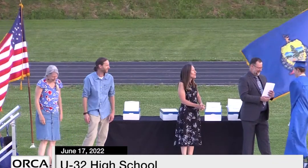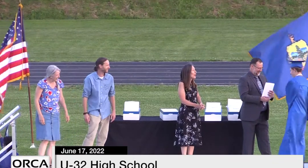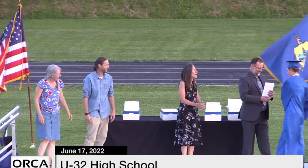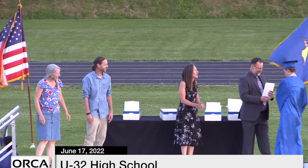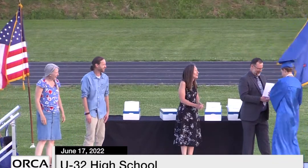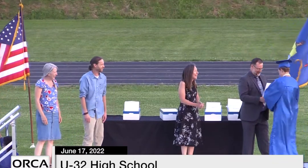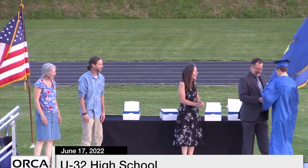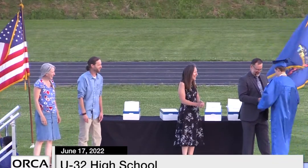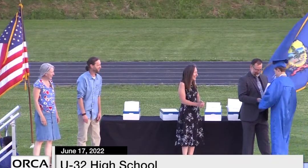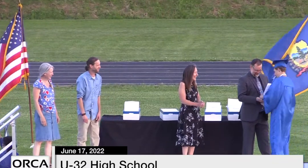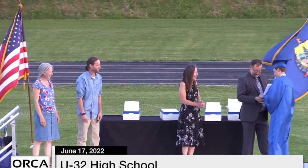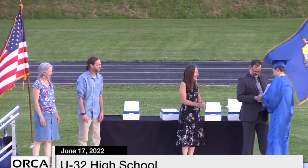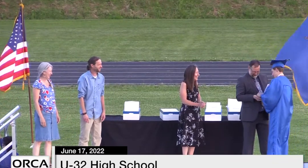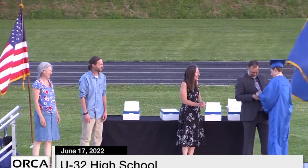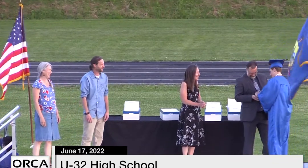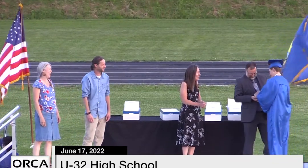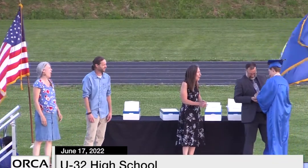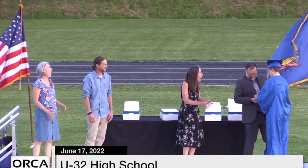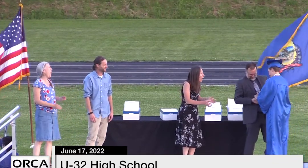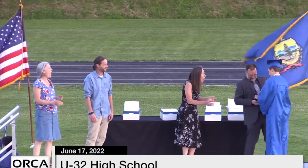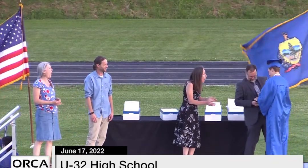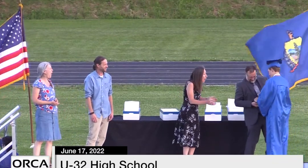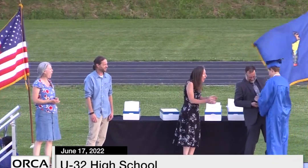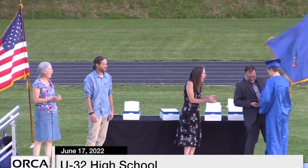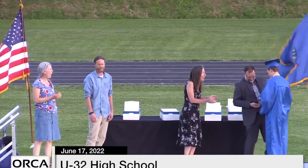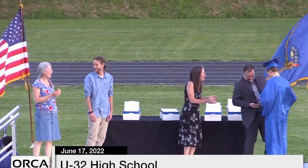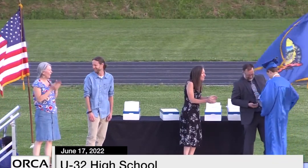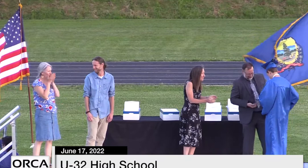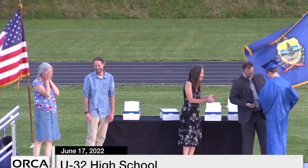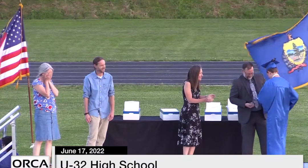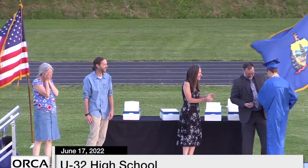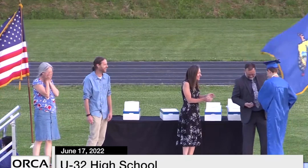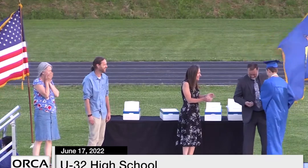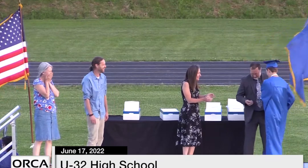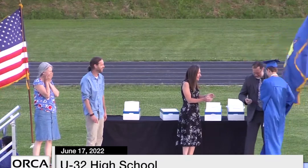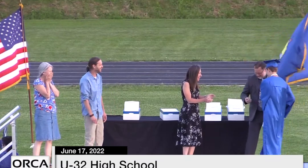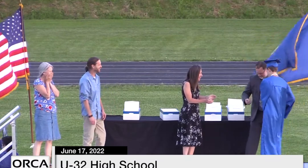I'd like to welcome teacher advisor Brittany Perry to the stage.